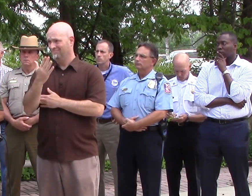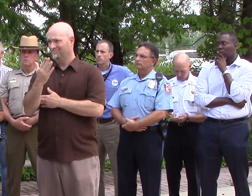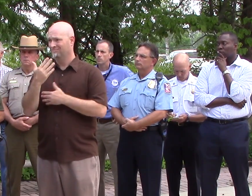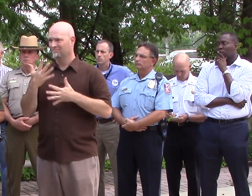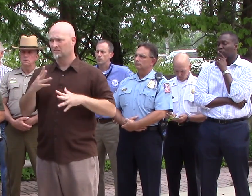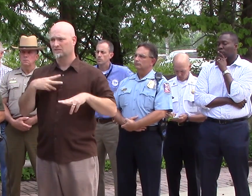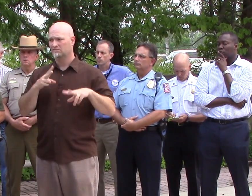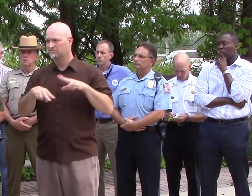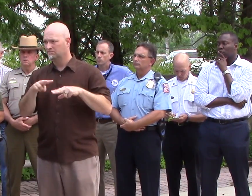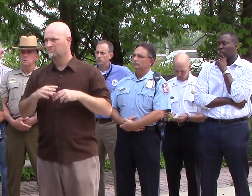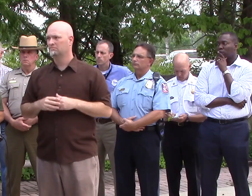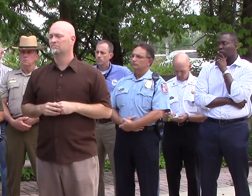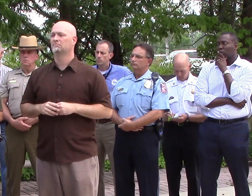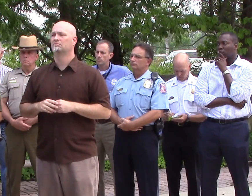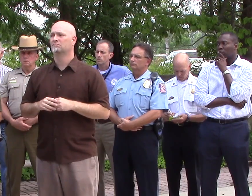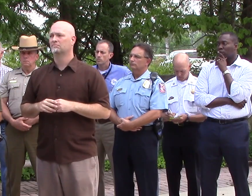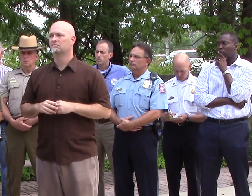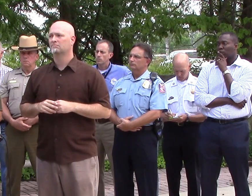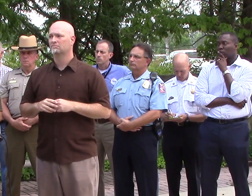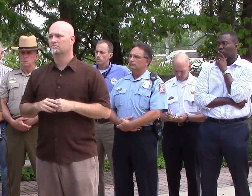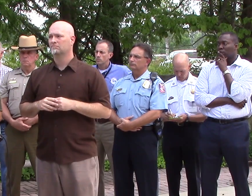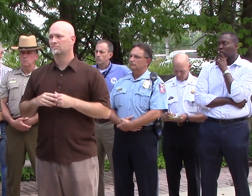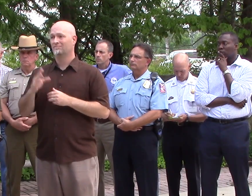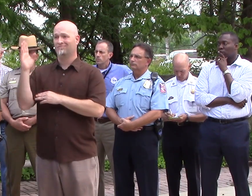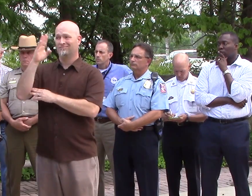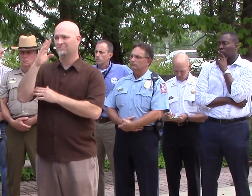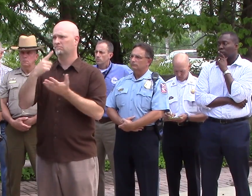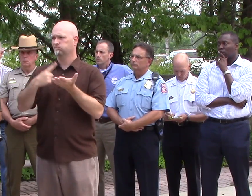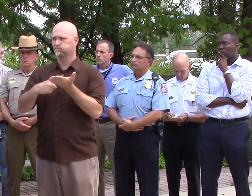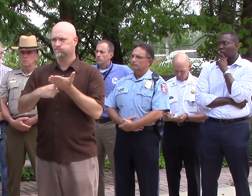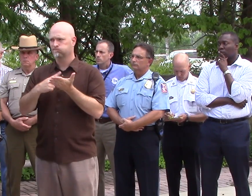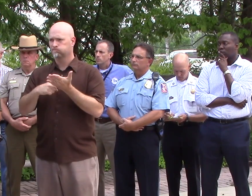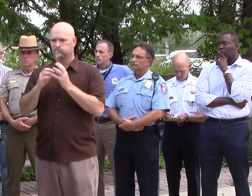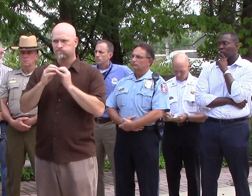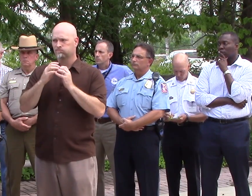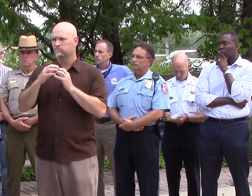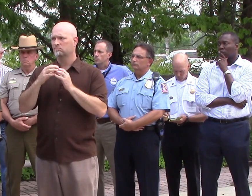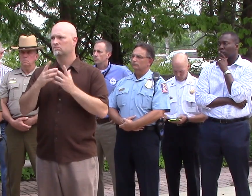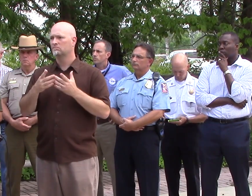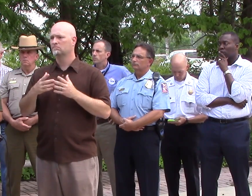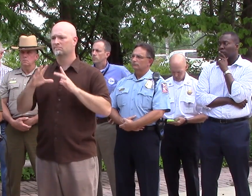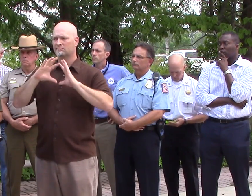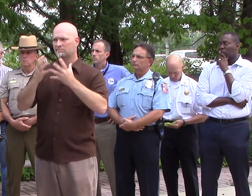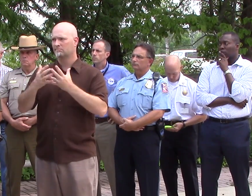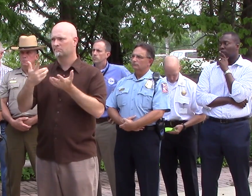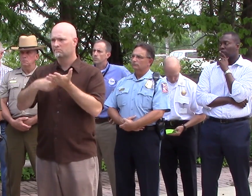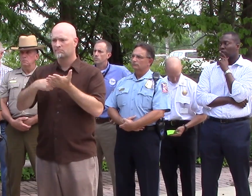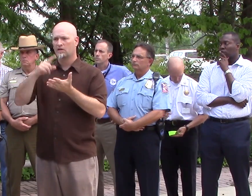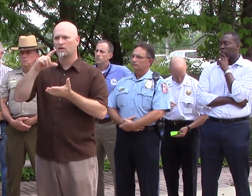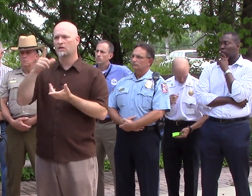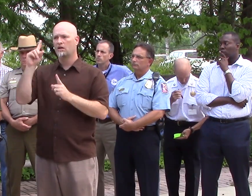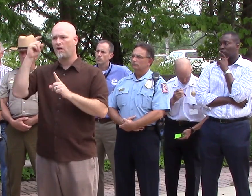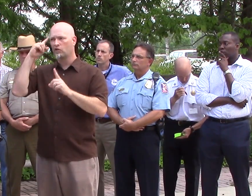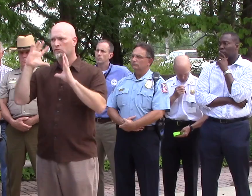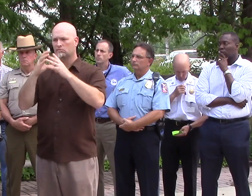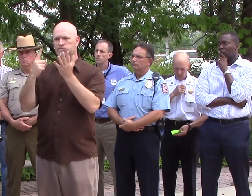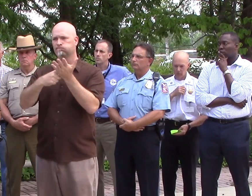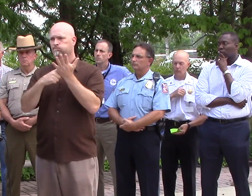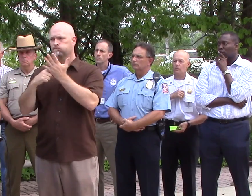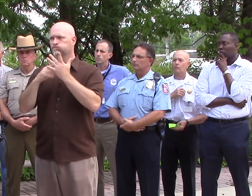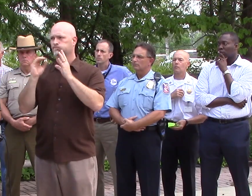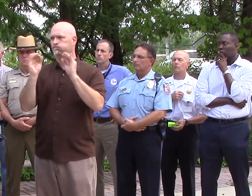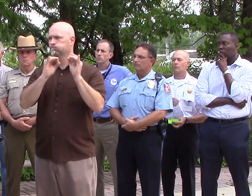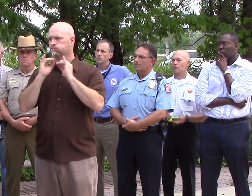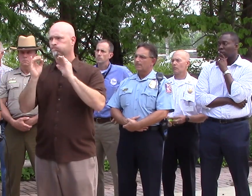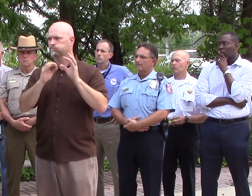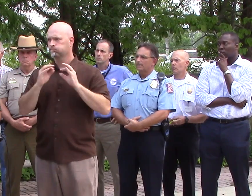State Cabinet as well as representatives from the county government to offer any and all support we can. Specifically from the State